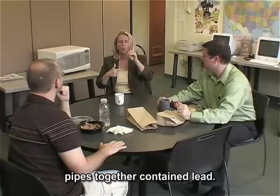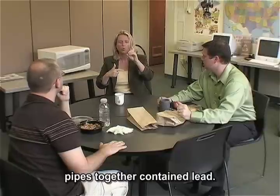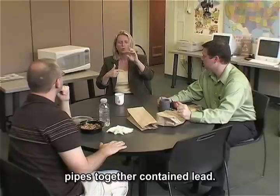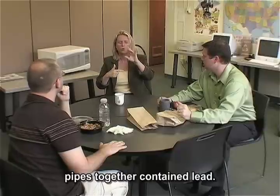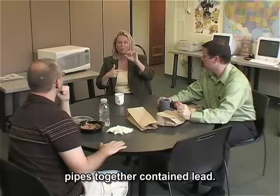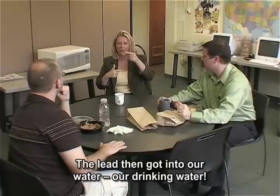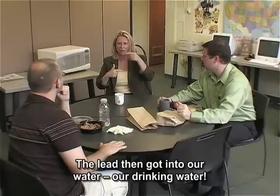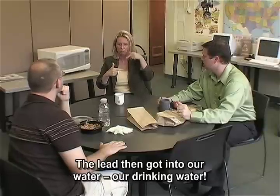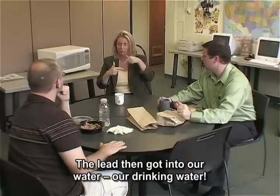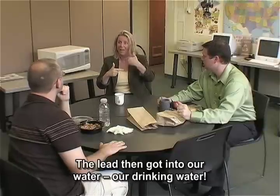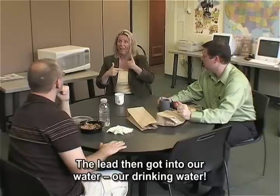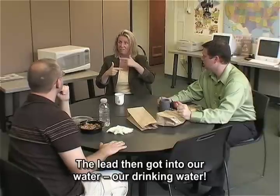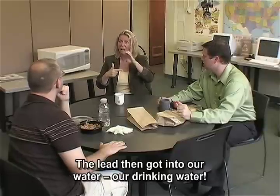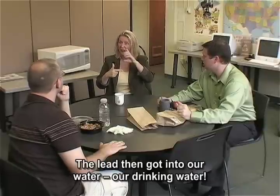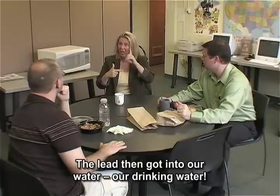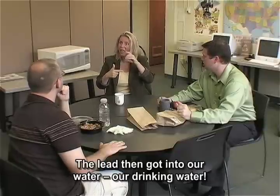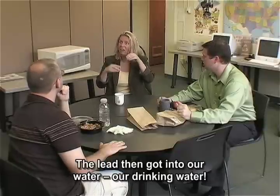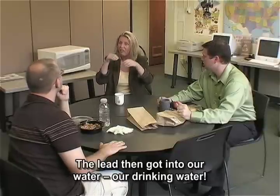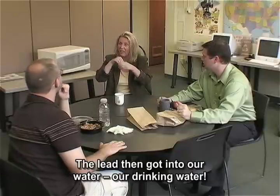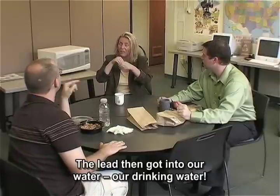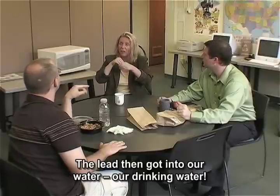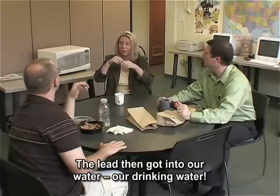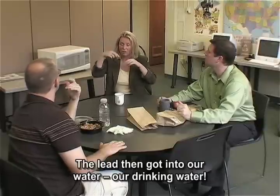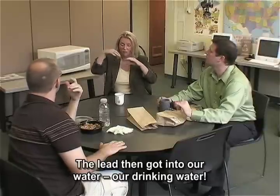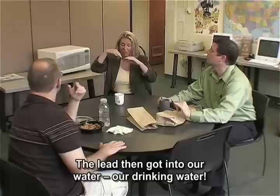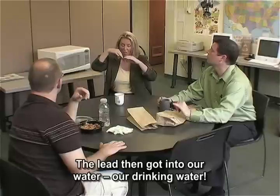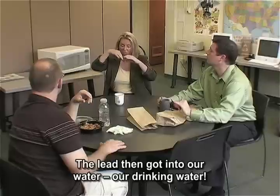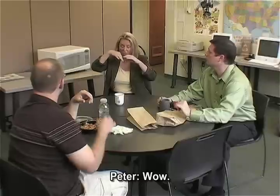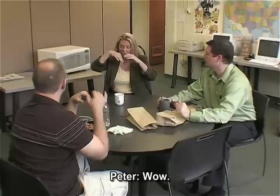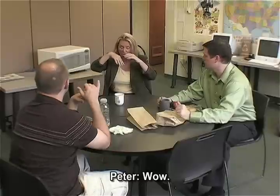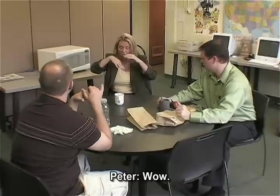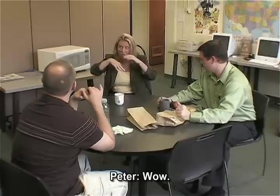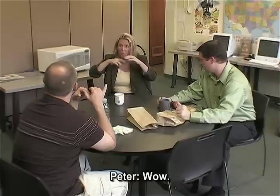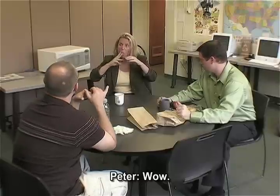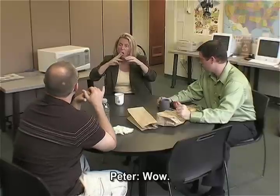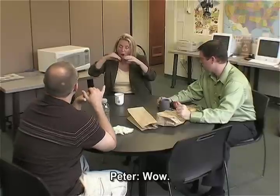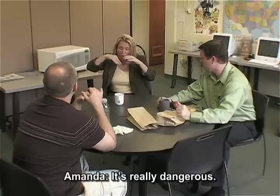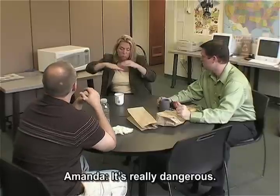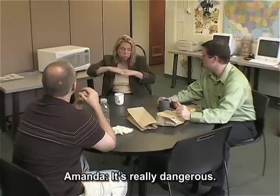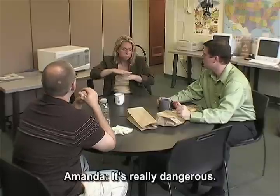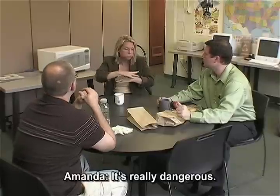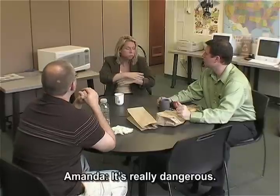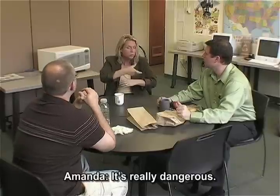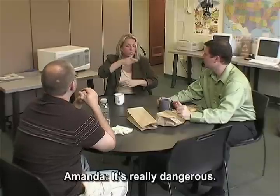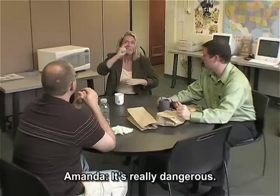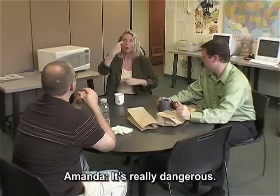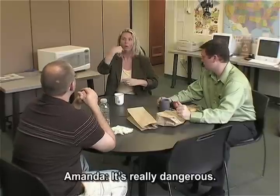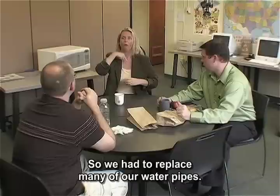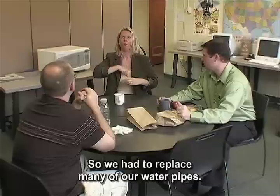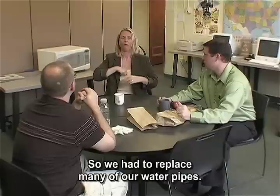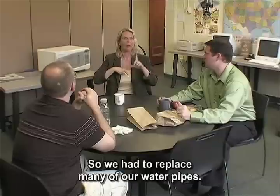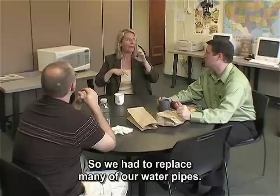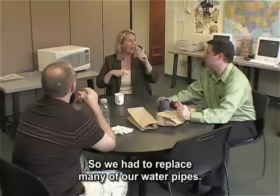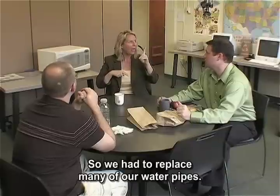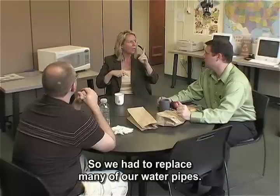The lead then got into our water, our drinking water. Wow. It's really dangerous. So, we had to replace many